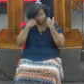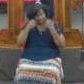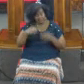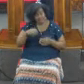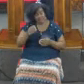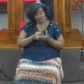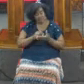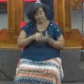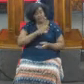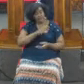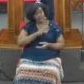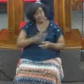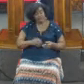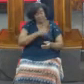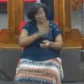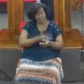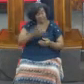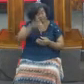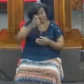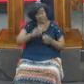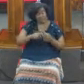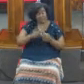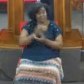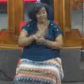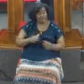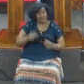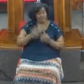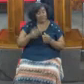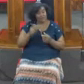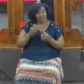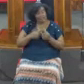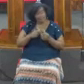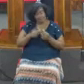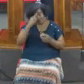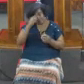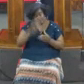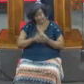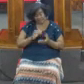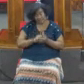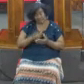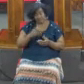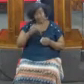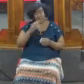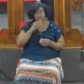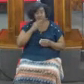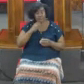power of God and the salvation to everyone that believes, to the Jew first and also to the Greek.